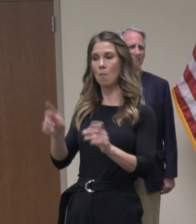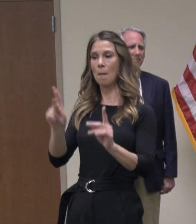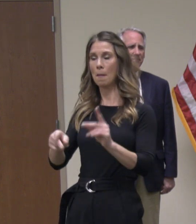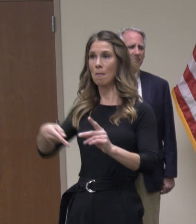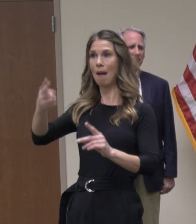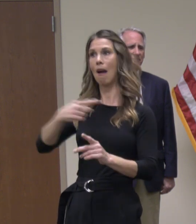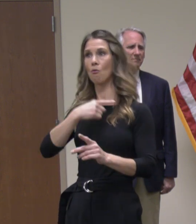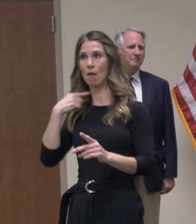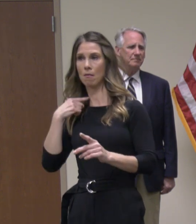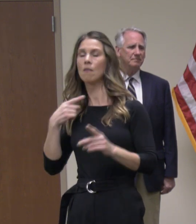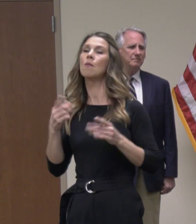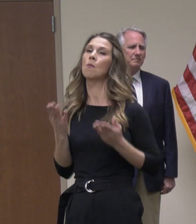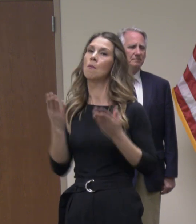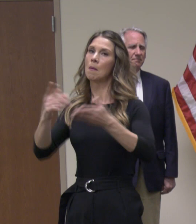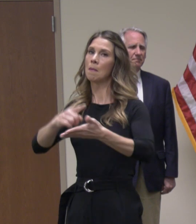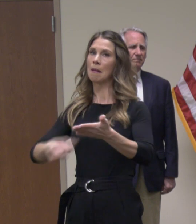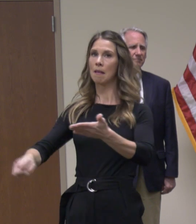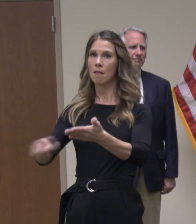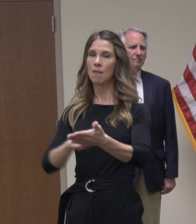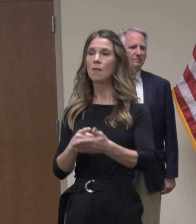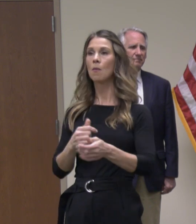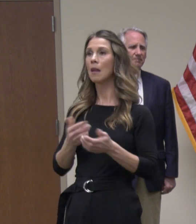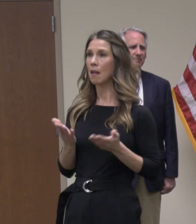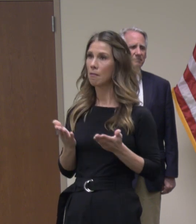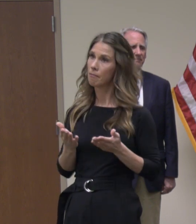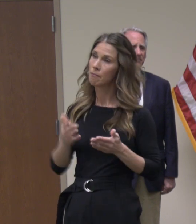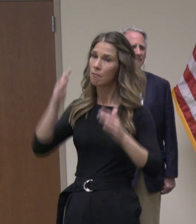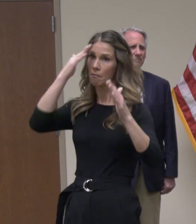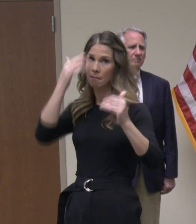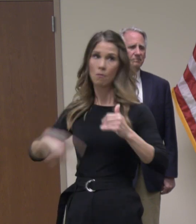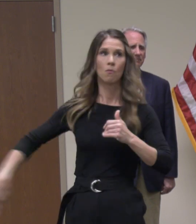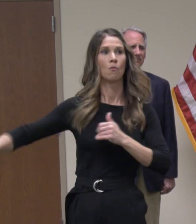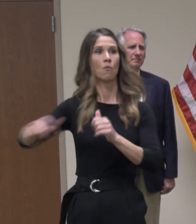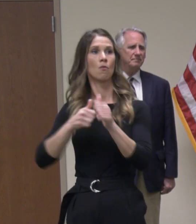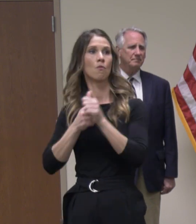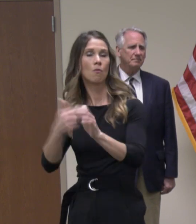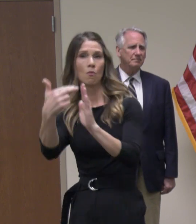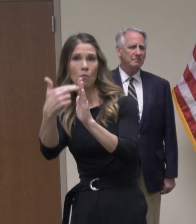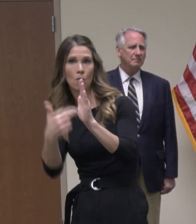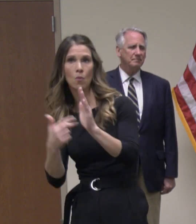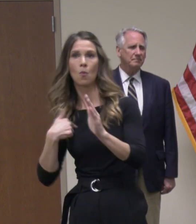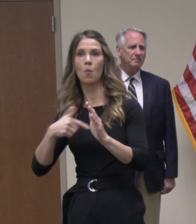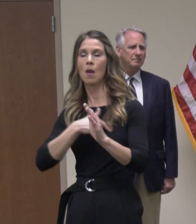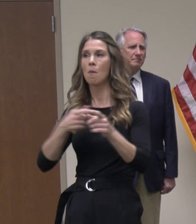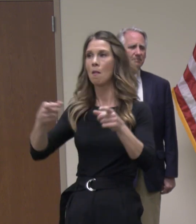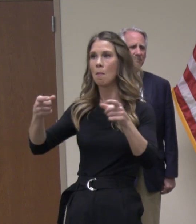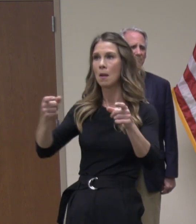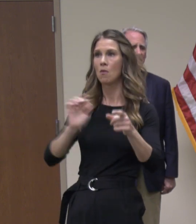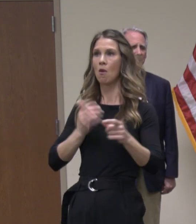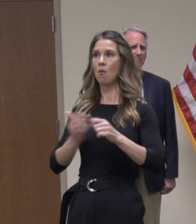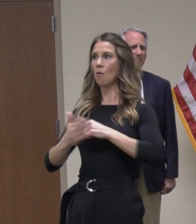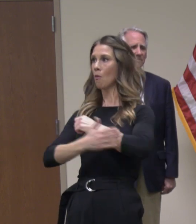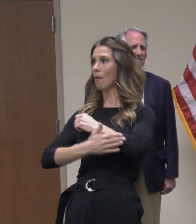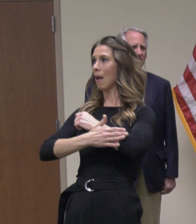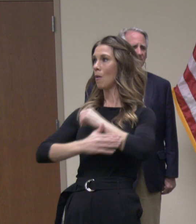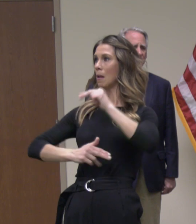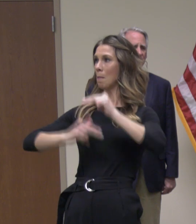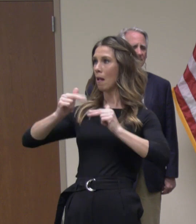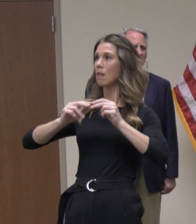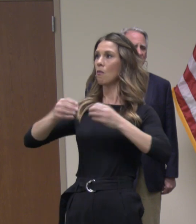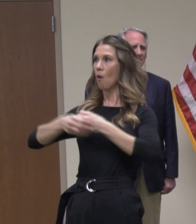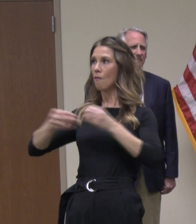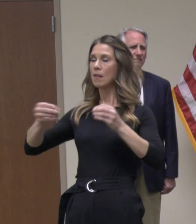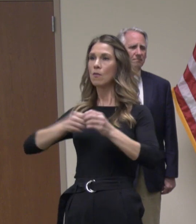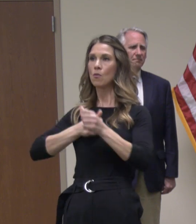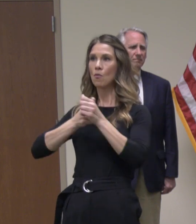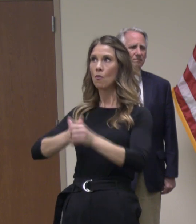canceled. We fully expect our community to follow this guidance, and we will be managing our own county spaces and operations to comply